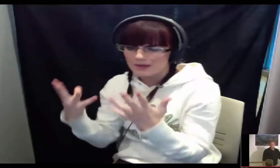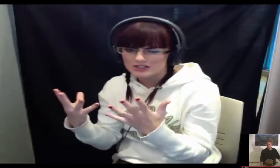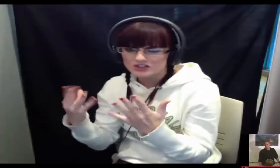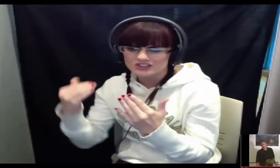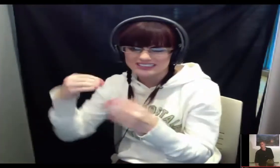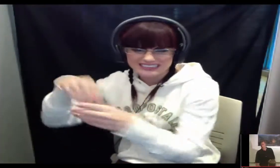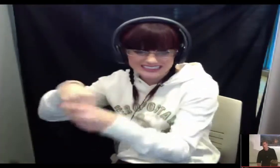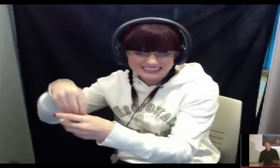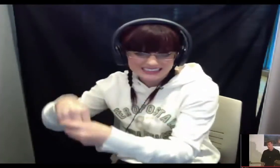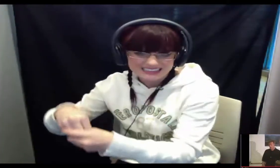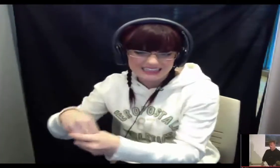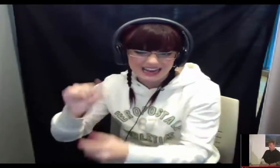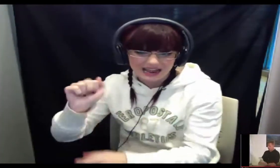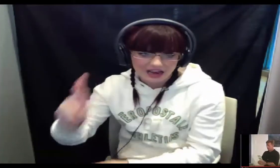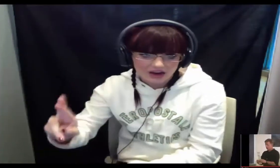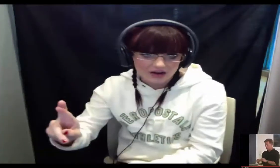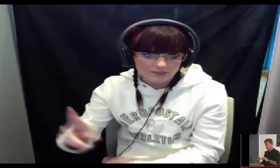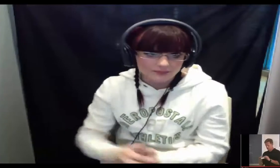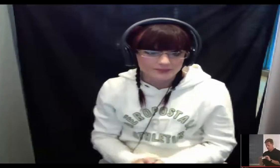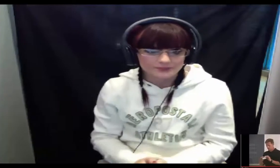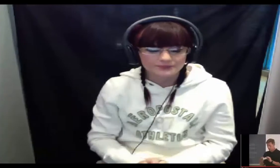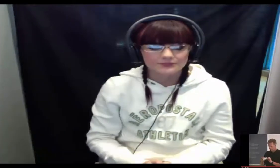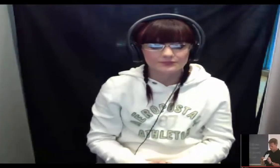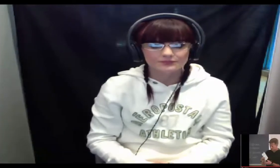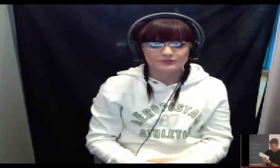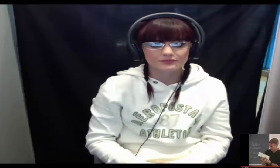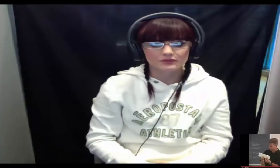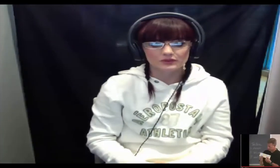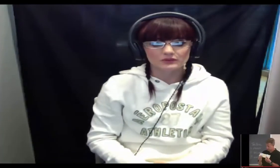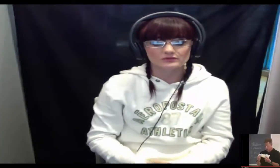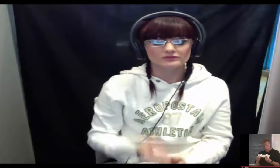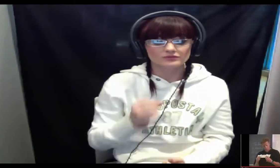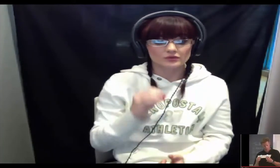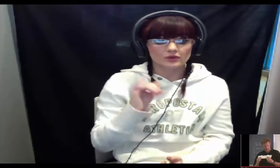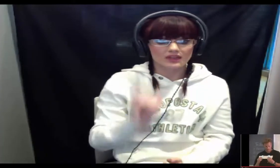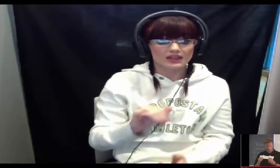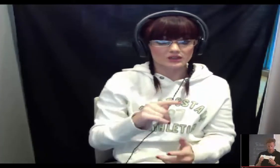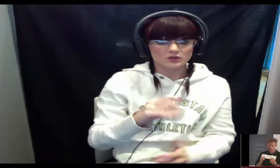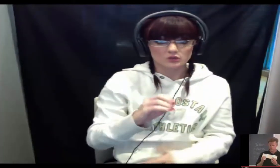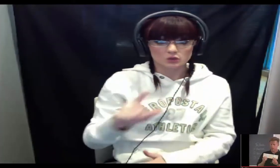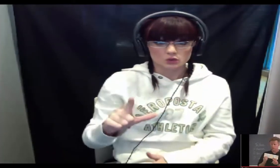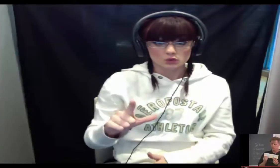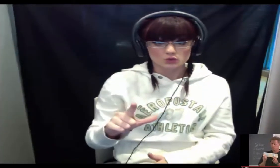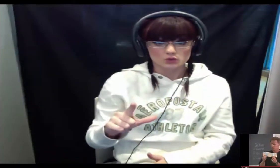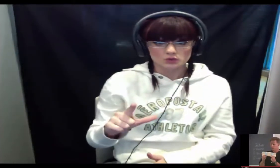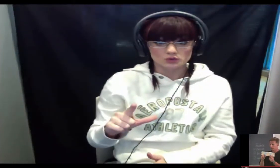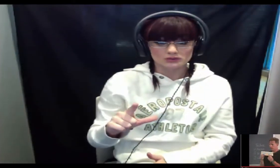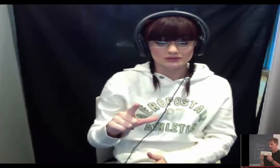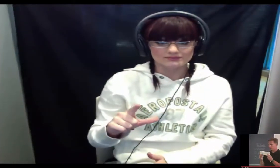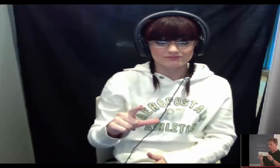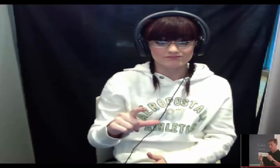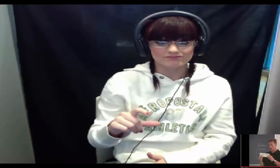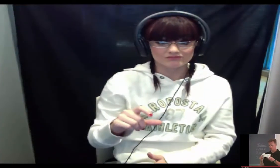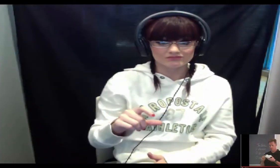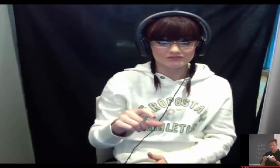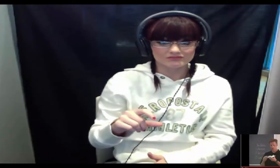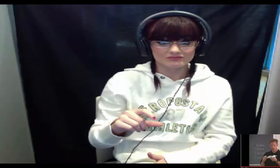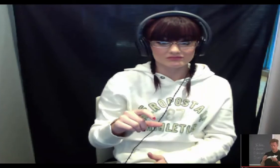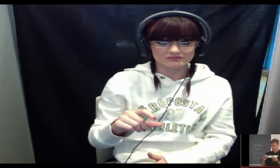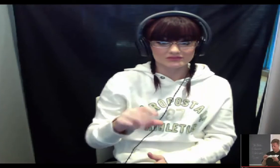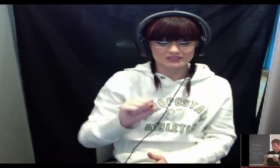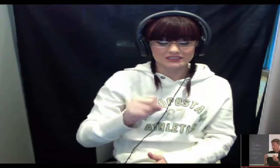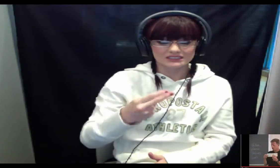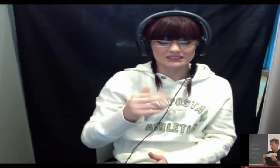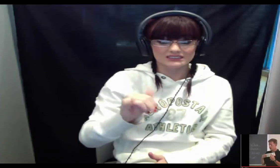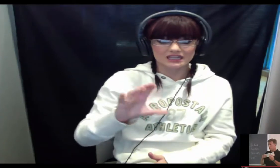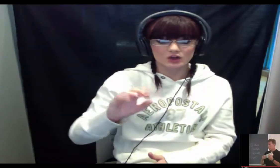a psychrometer. Now, this is a basically a simple version of a